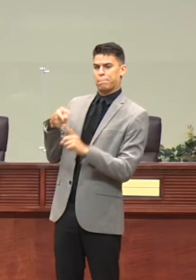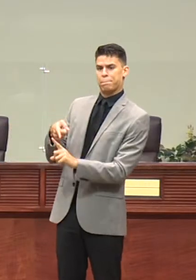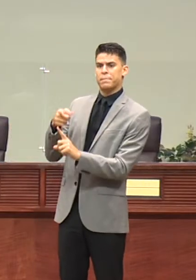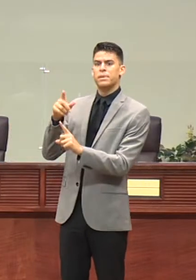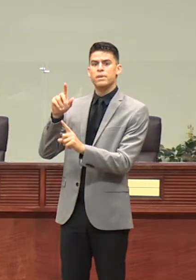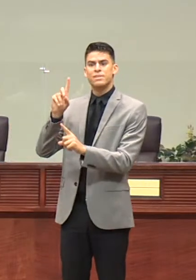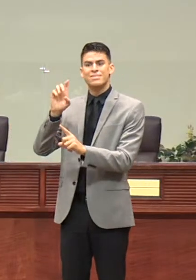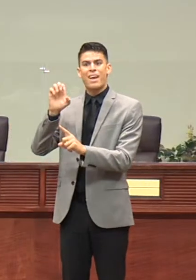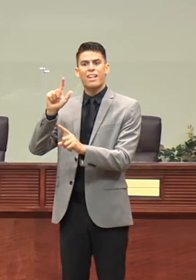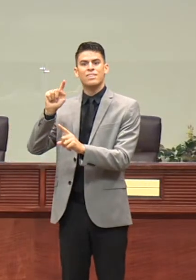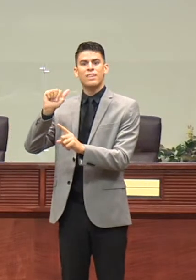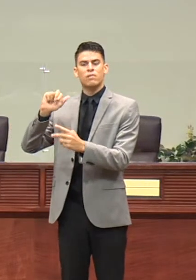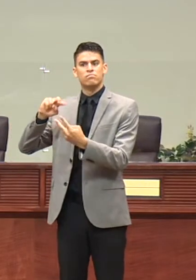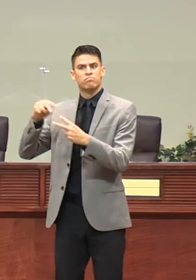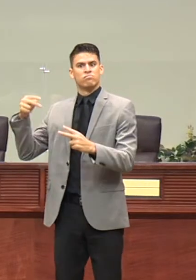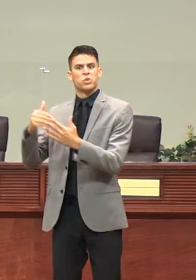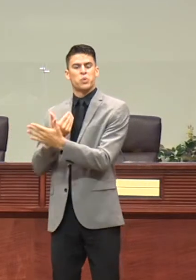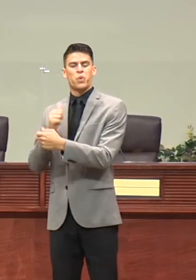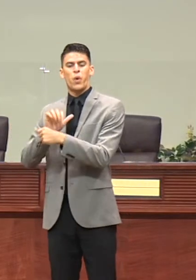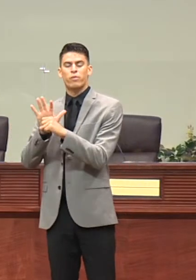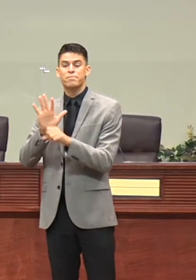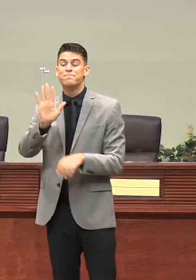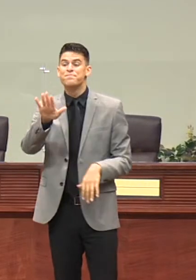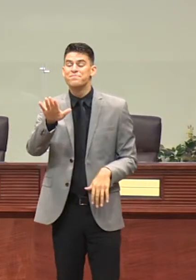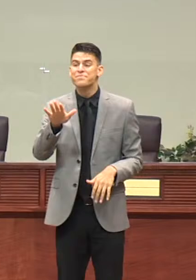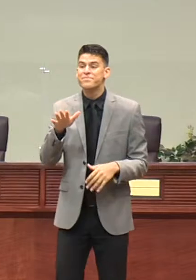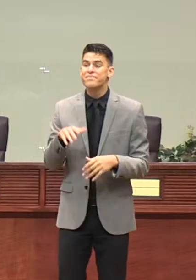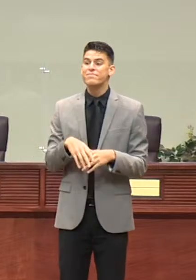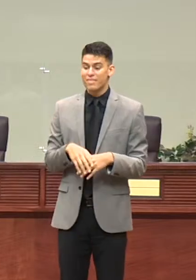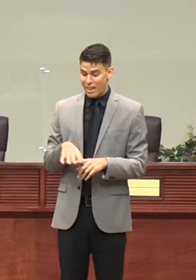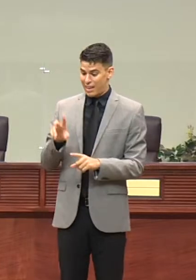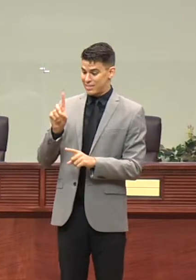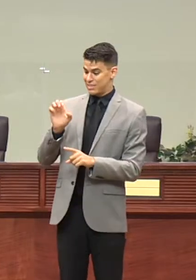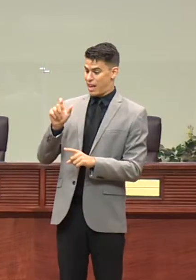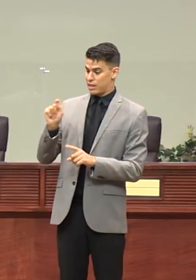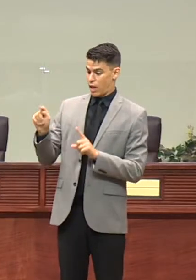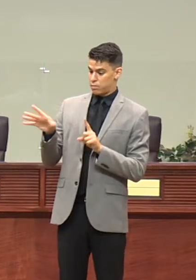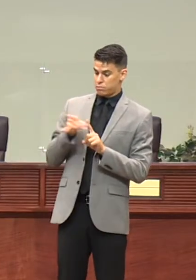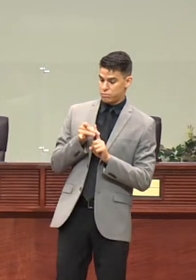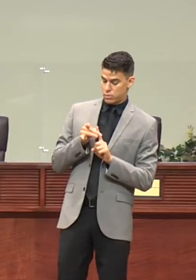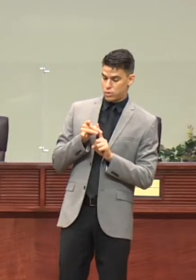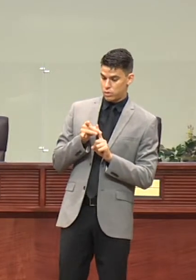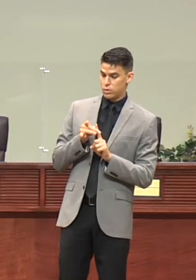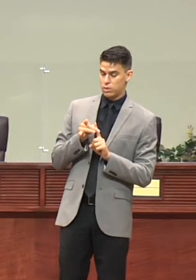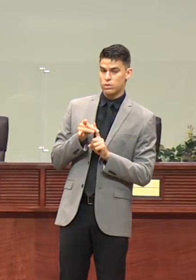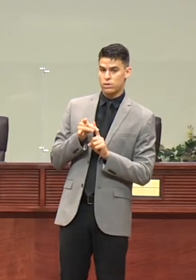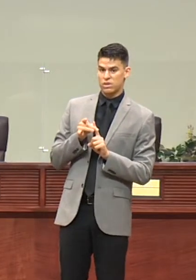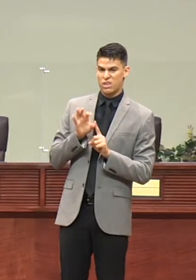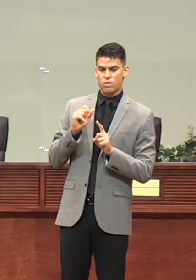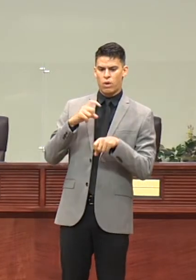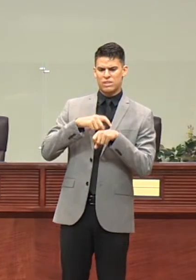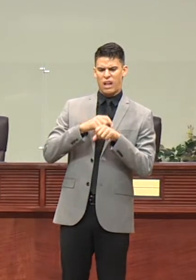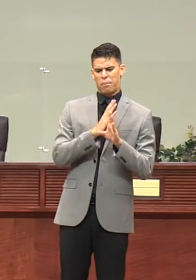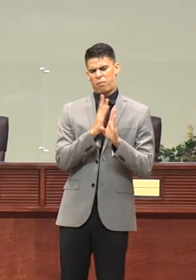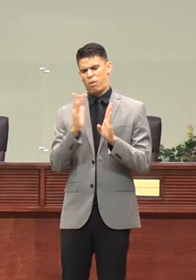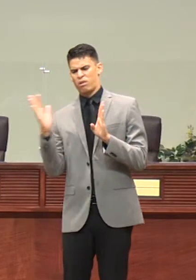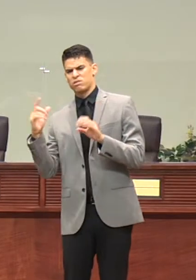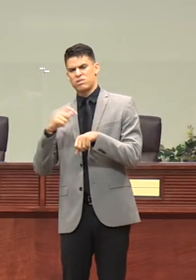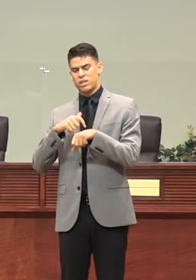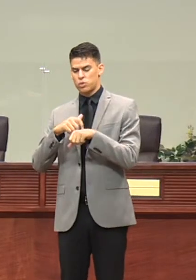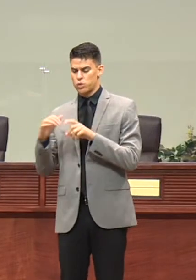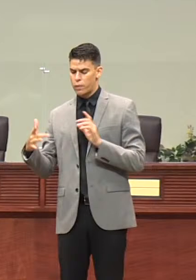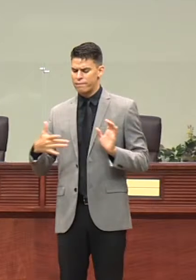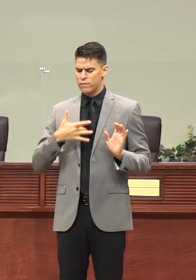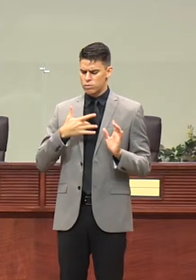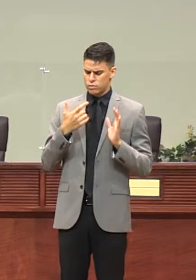the period to get sick from Delta variants from when you get exposed to when you start feeling